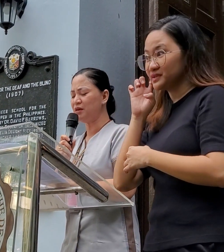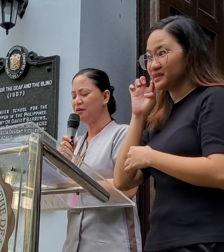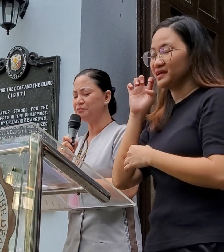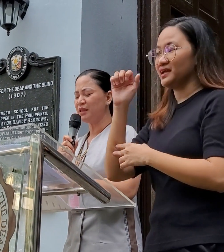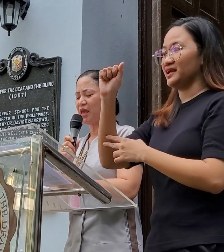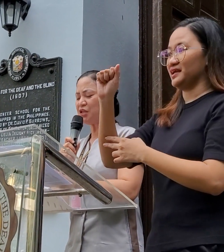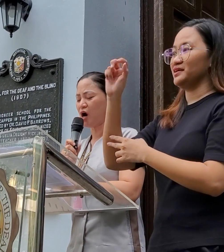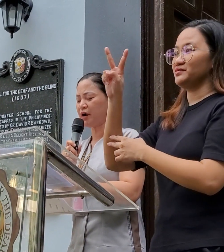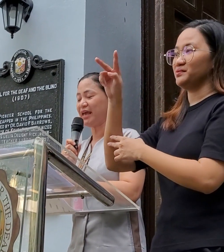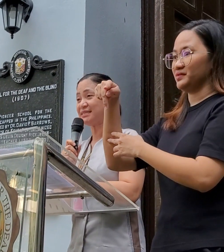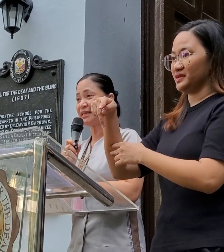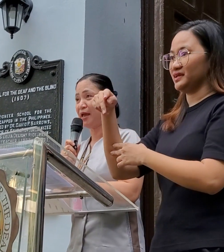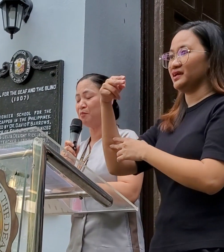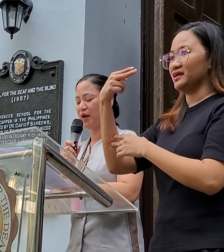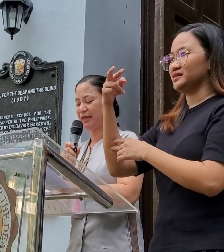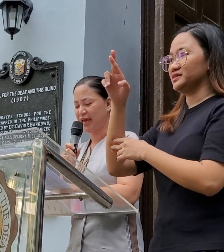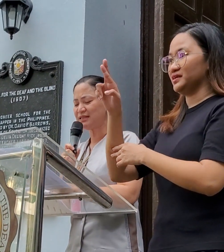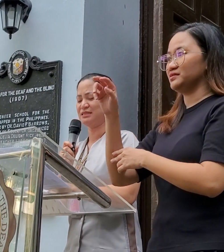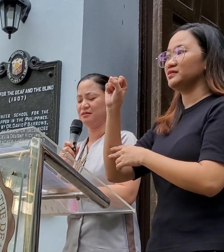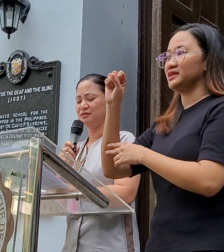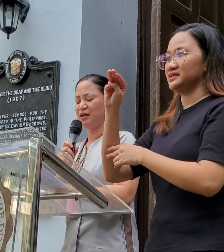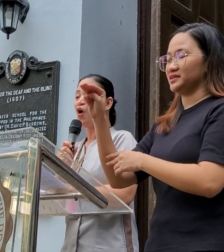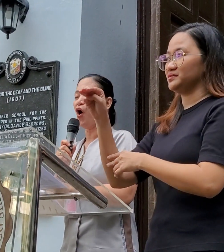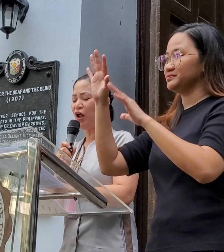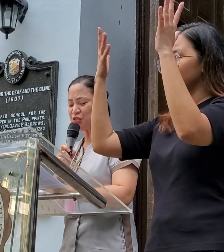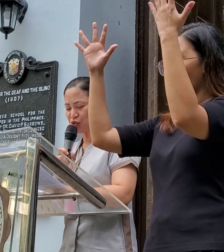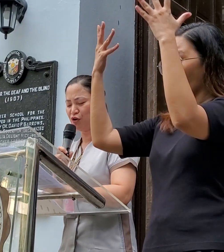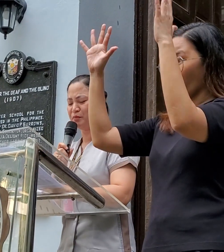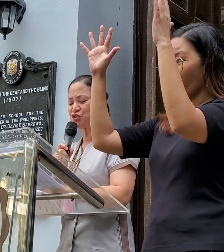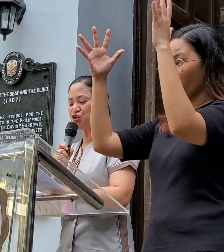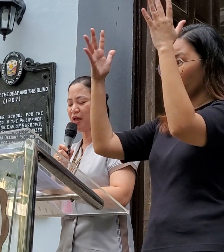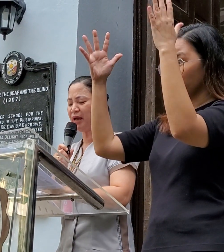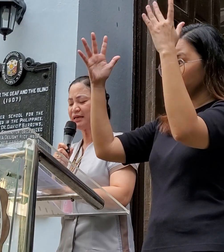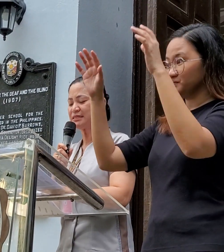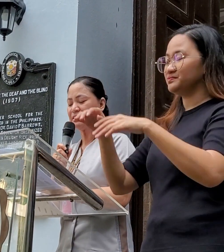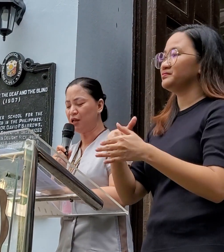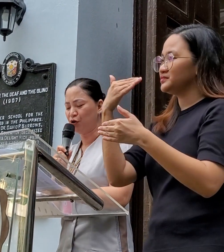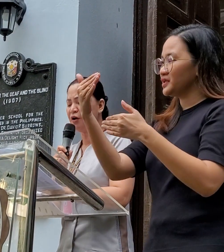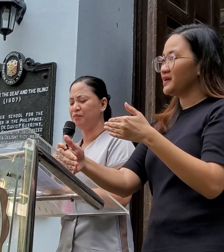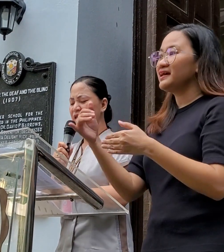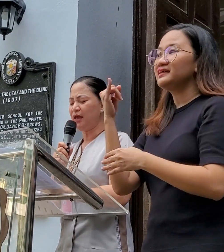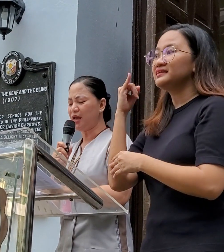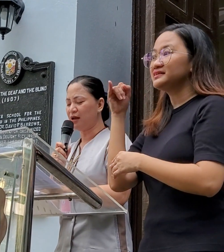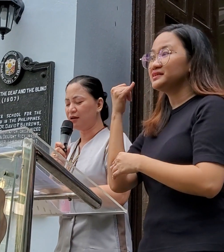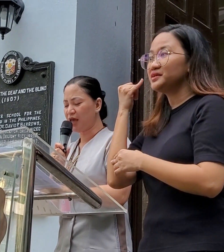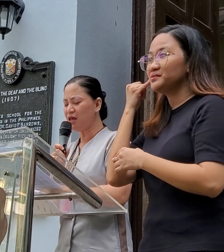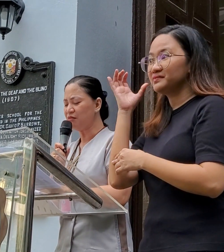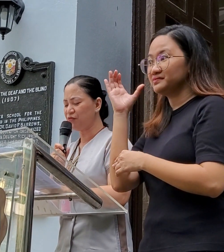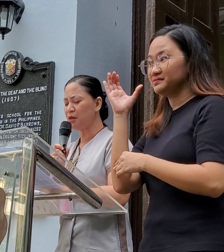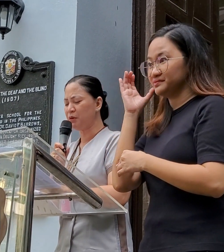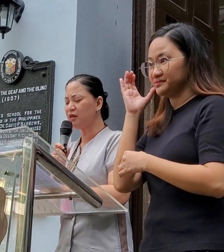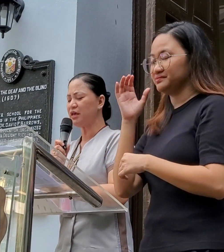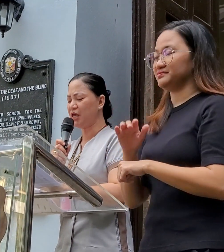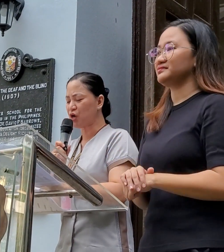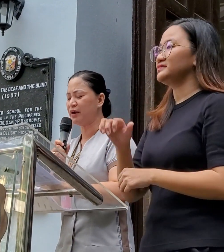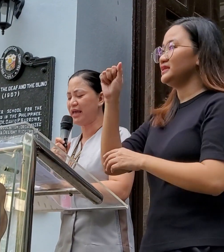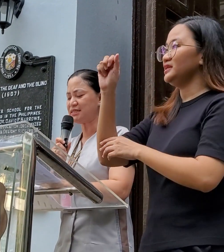APB HRSM Markets. Also, Ms. Gemma Castillo,